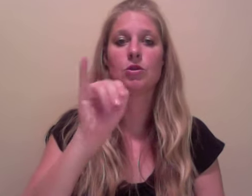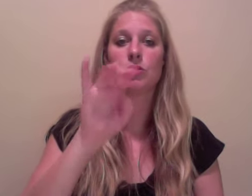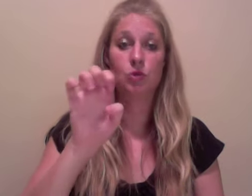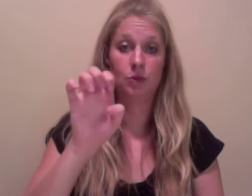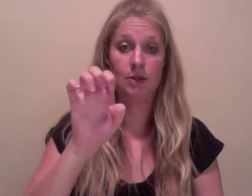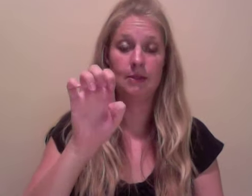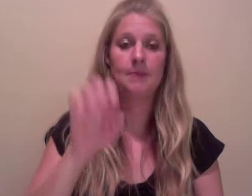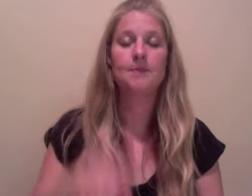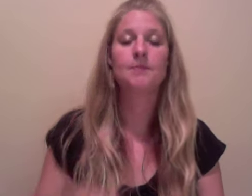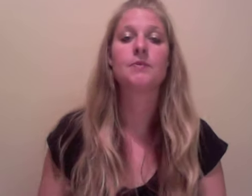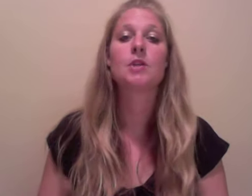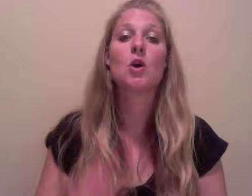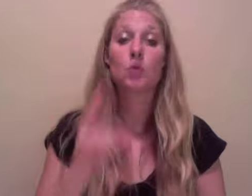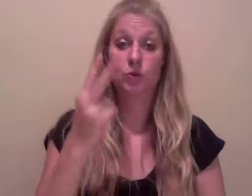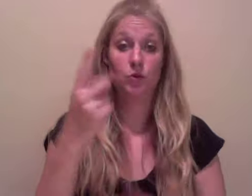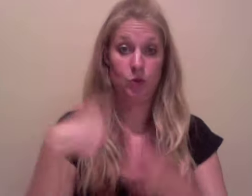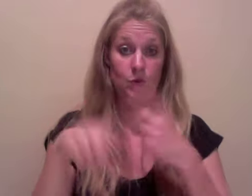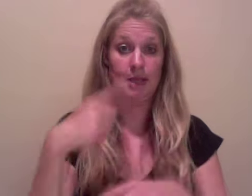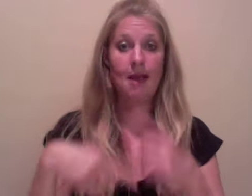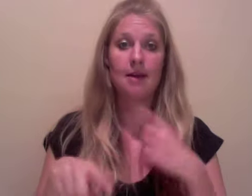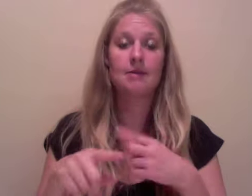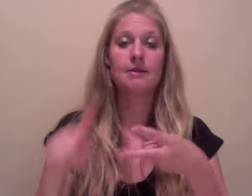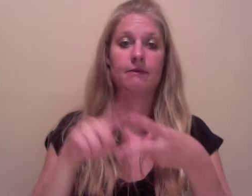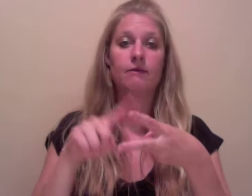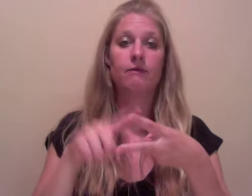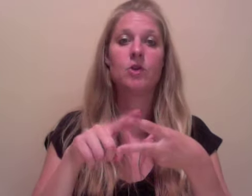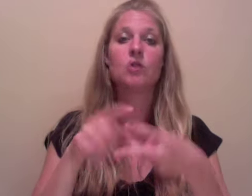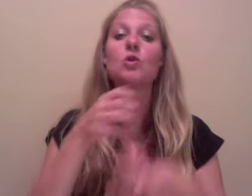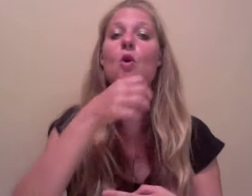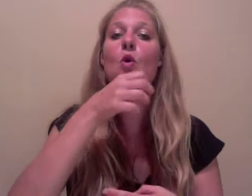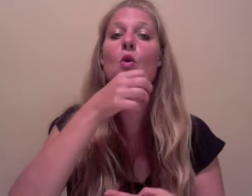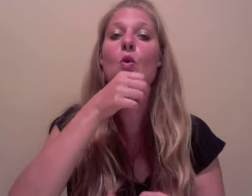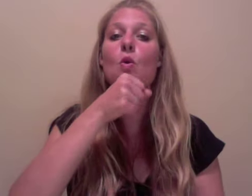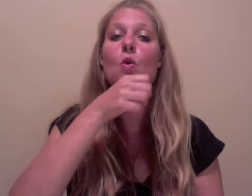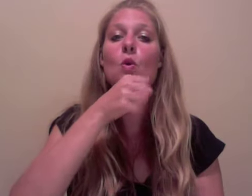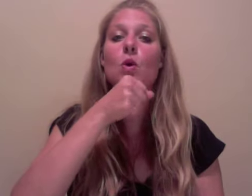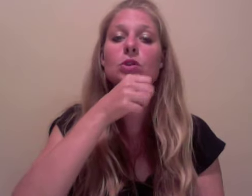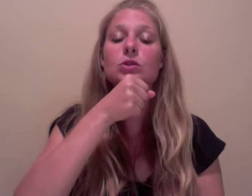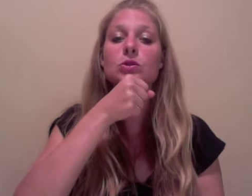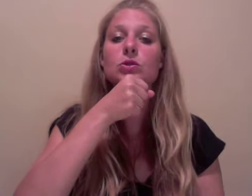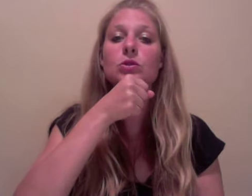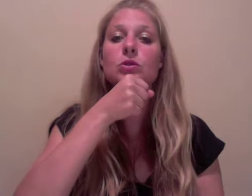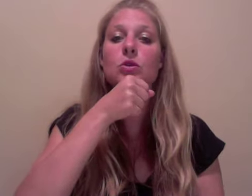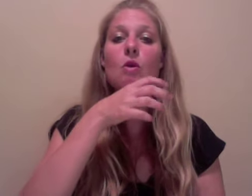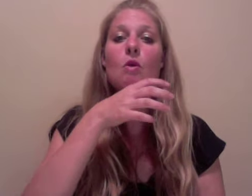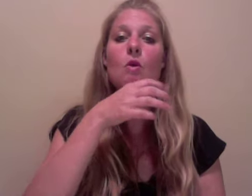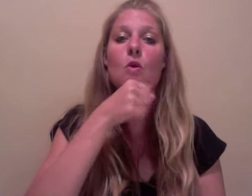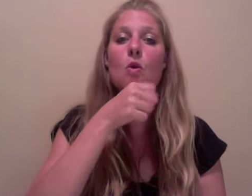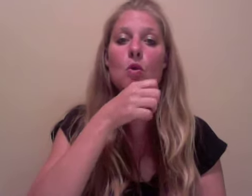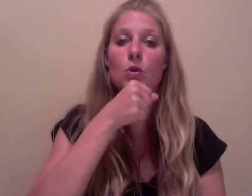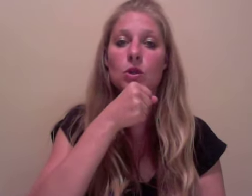orange juice. So 2 signs. The first sign is orange, like you're kind of squeezing your chin a little bit.